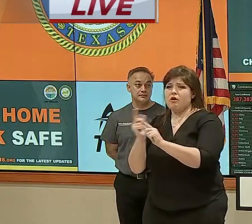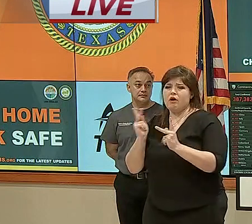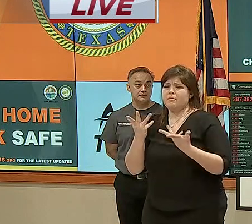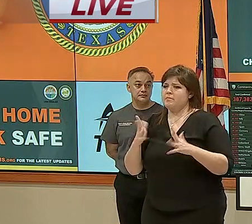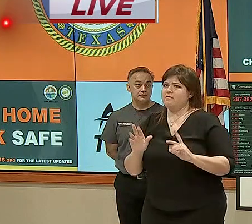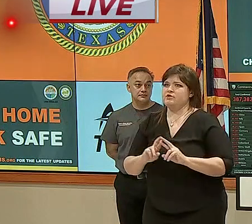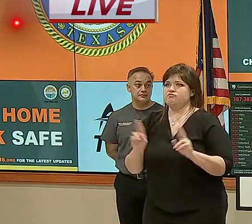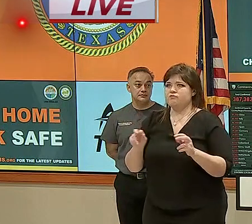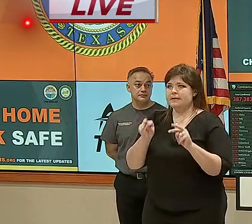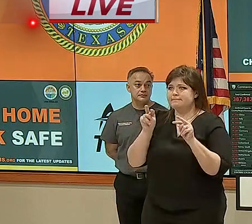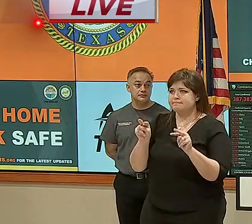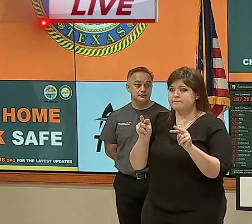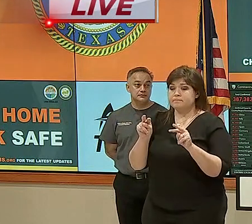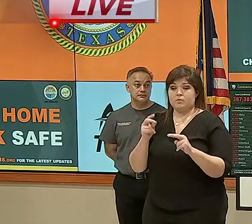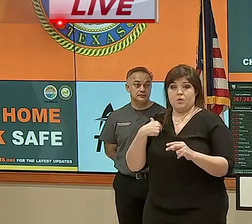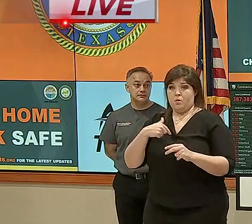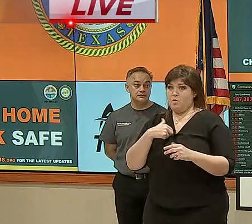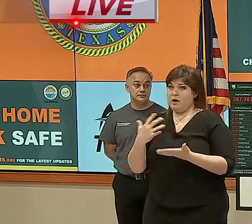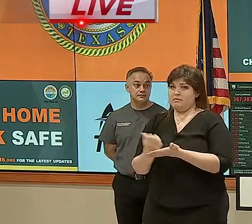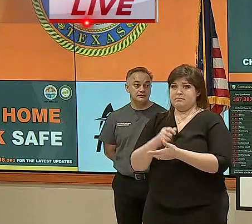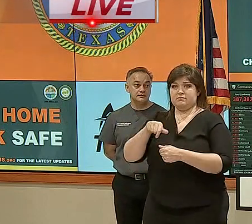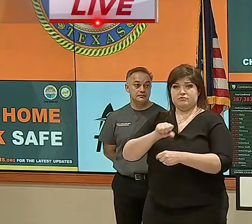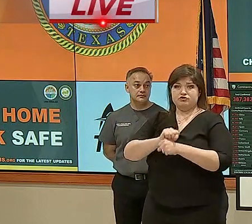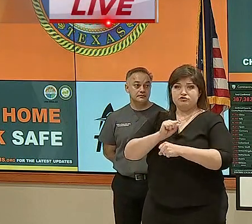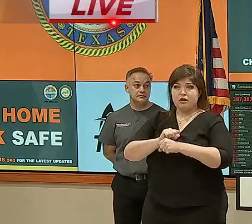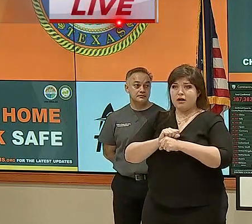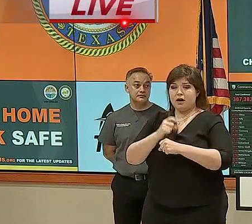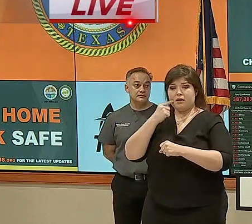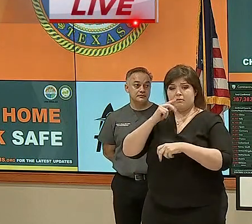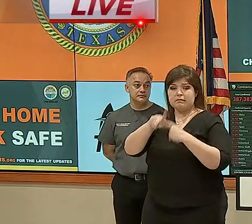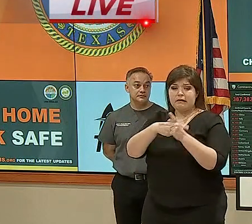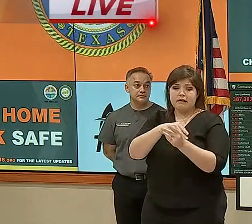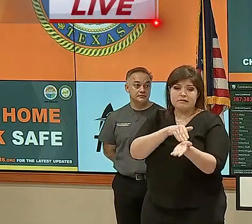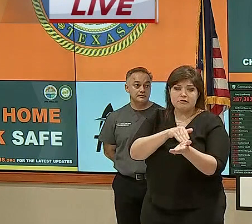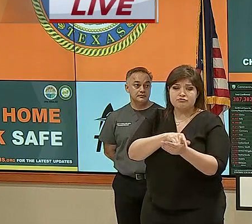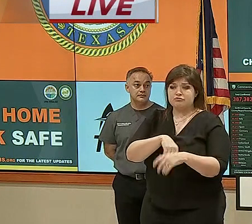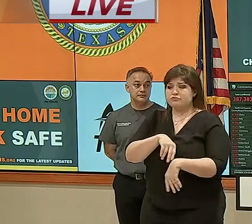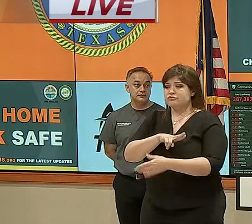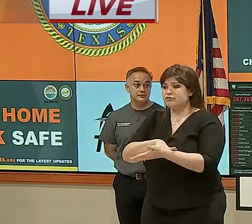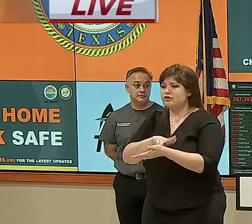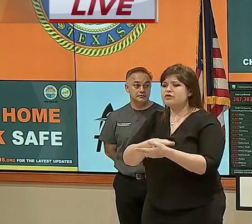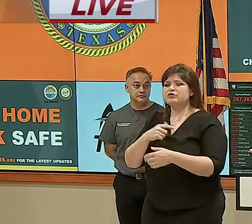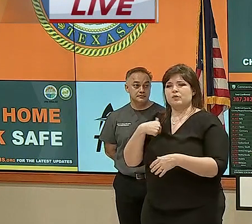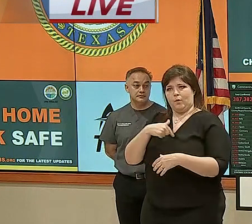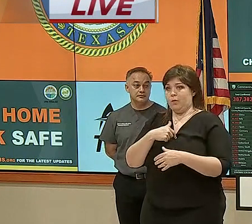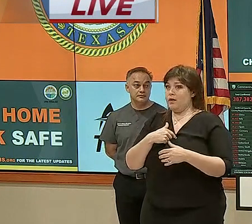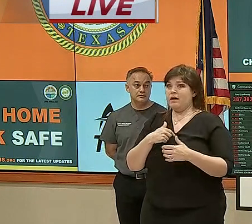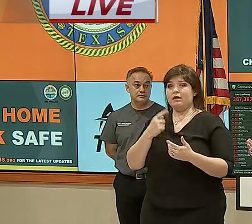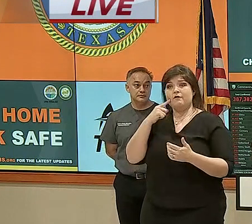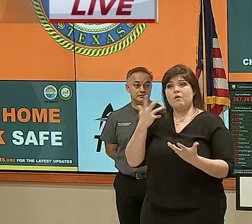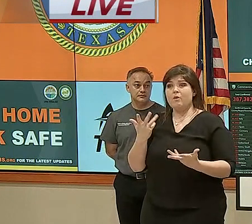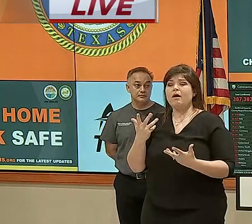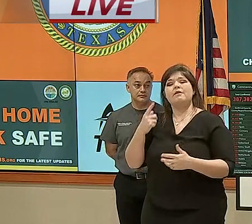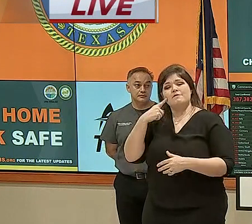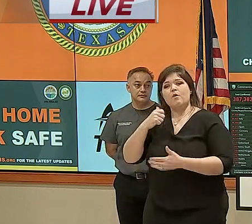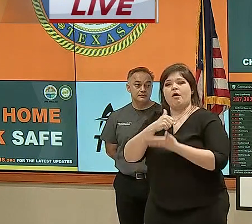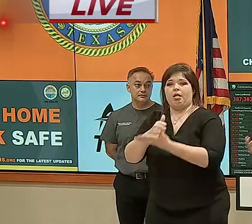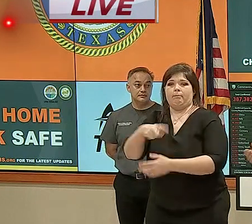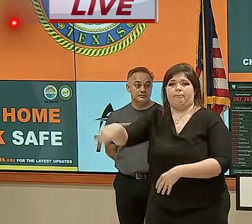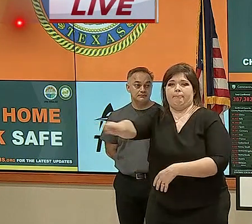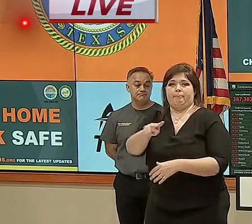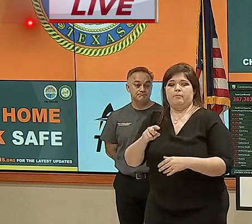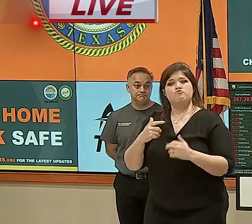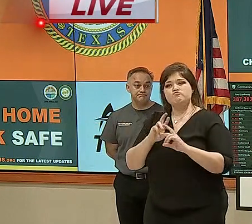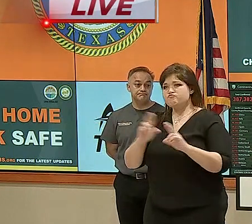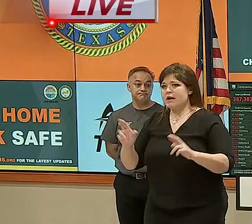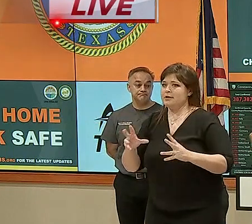these jobs because we knew we were there to help people, and we knew that in times of crisis it was time to step up. And I want to just thank all of the healthcare providers,